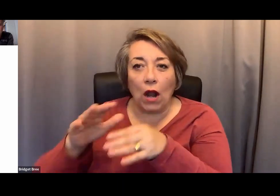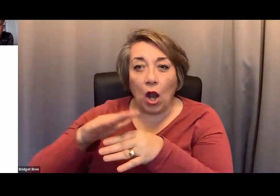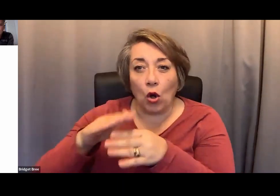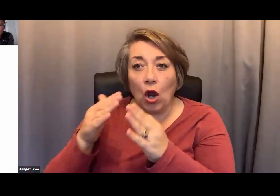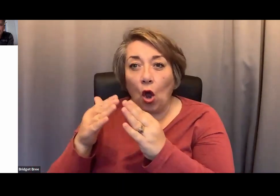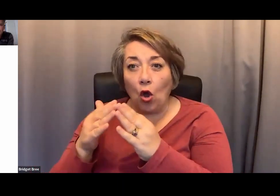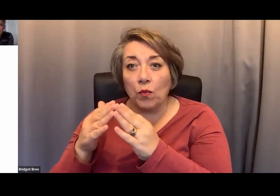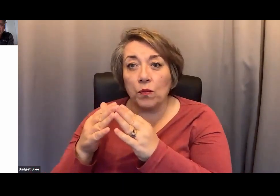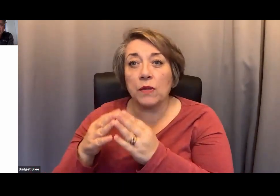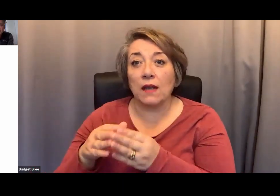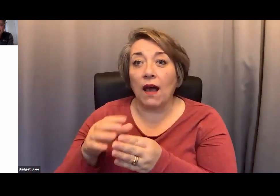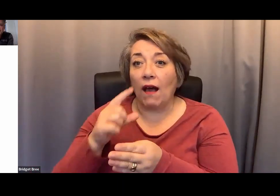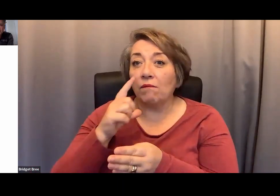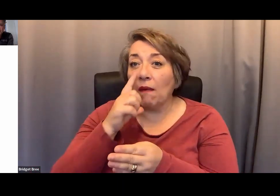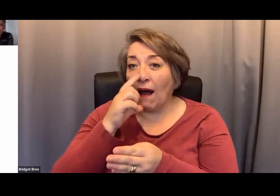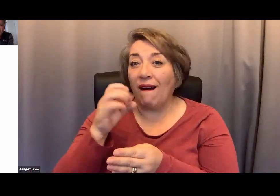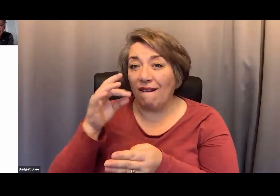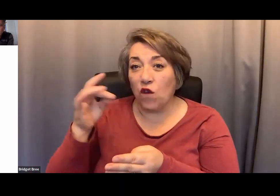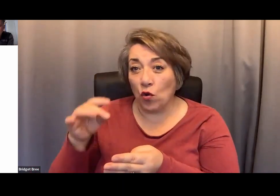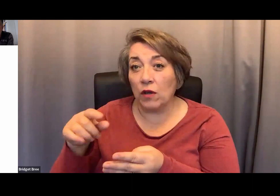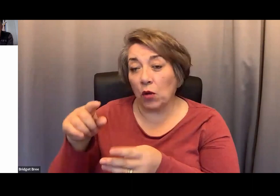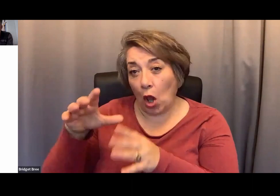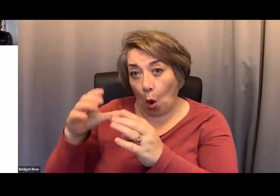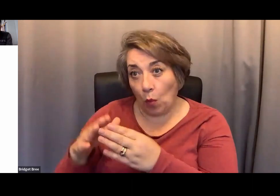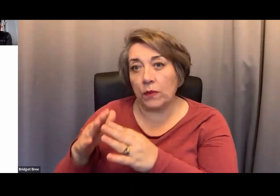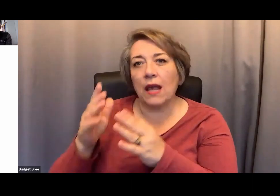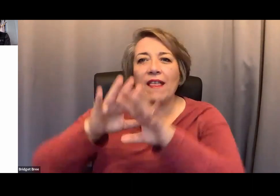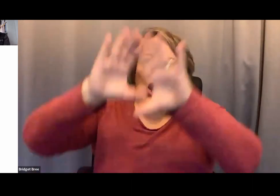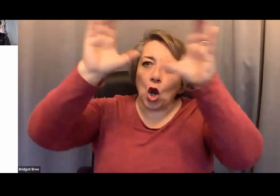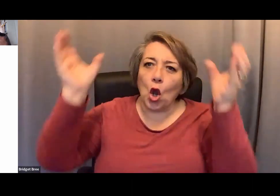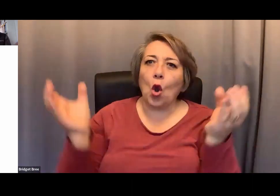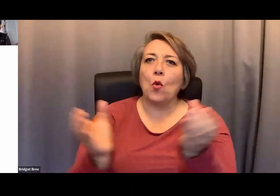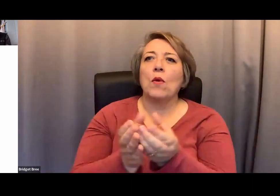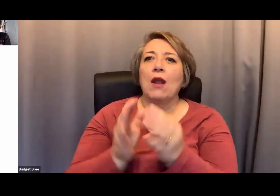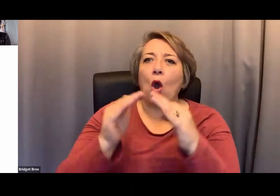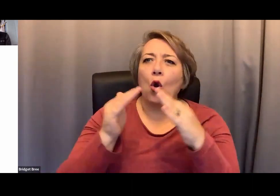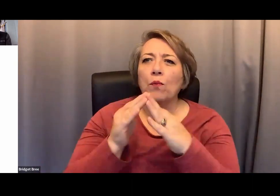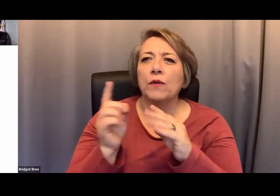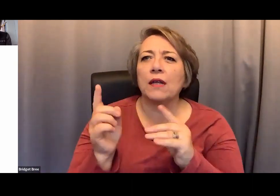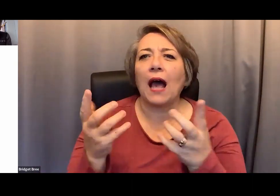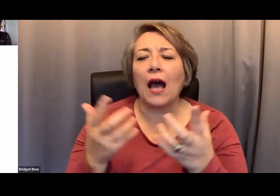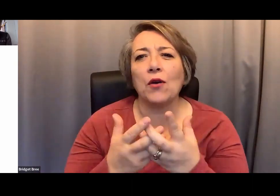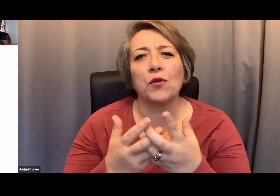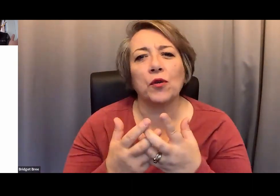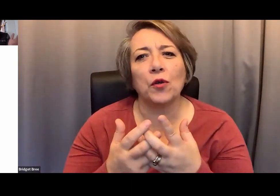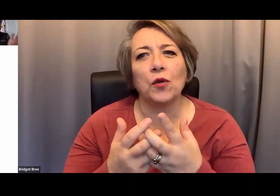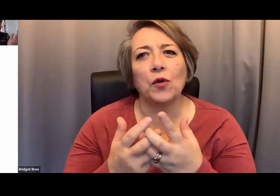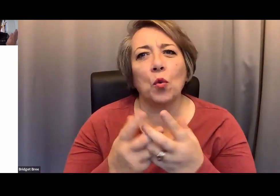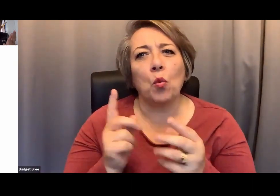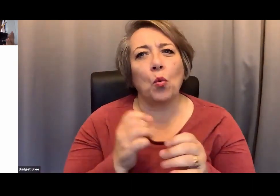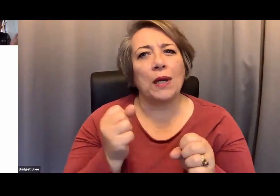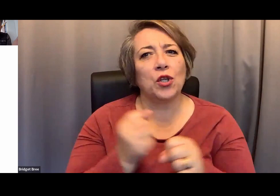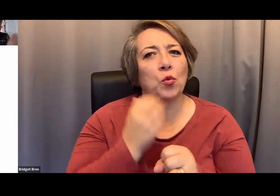global impact areas. So how do what we do when we build affect, of